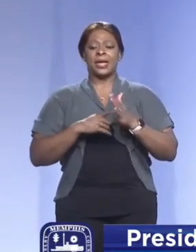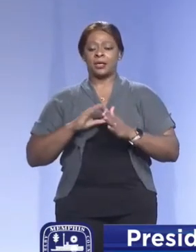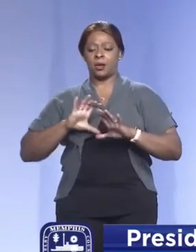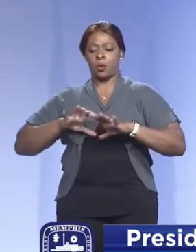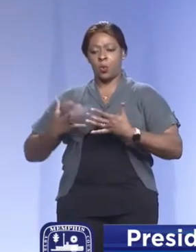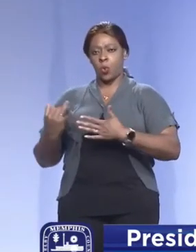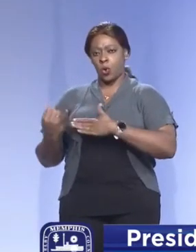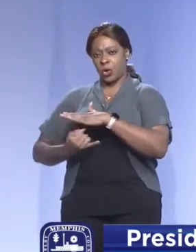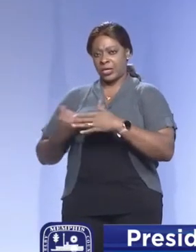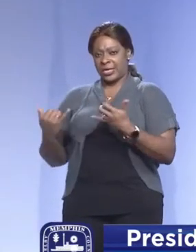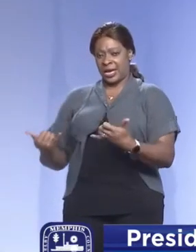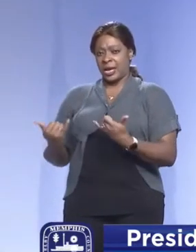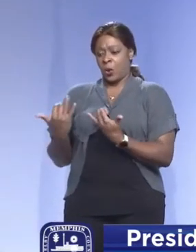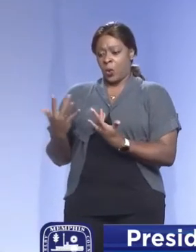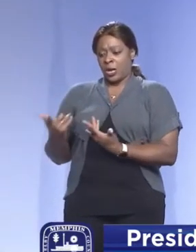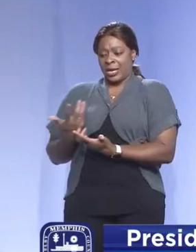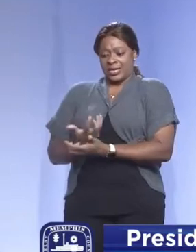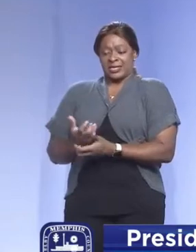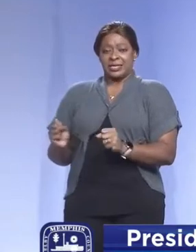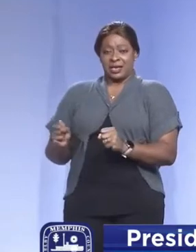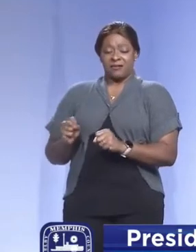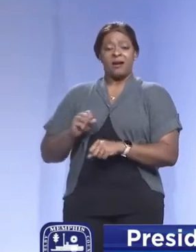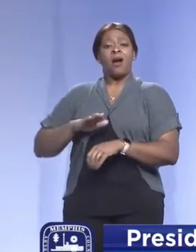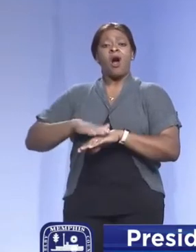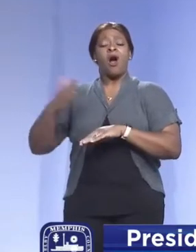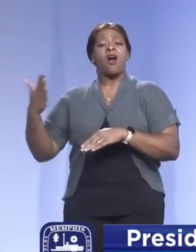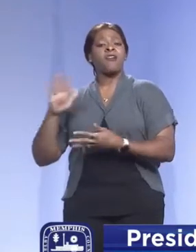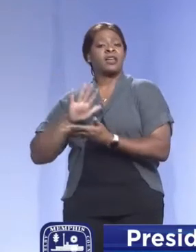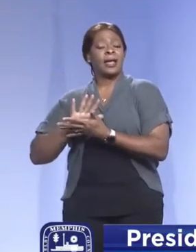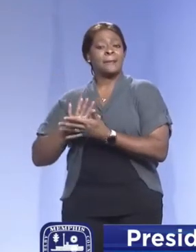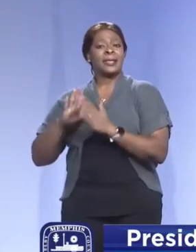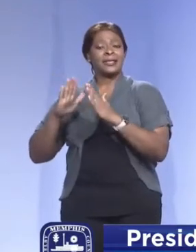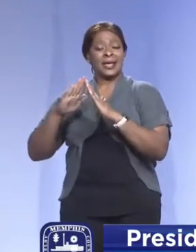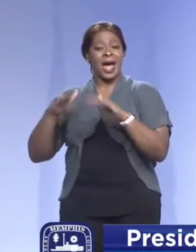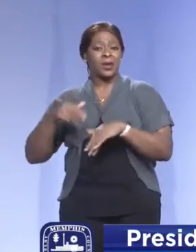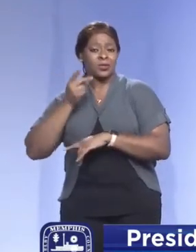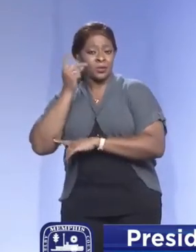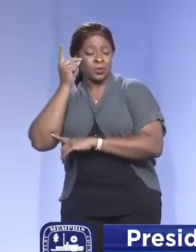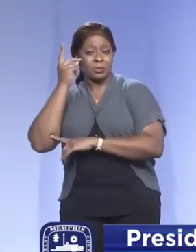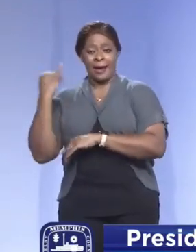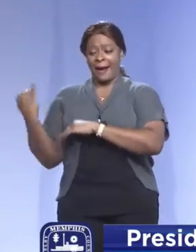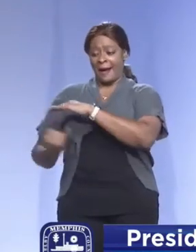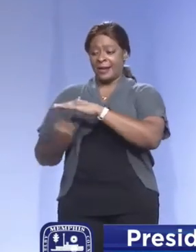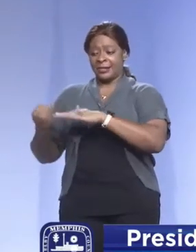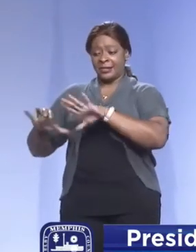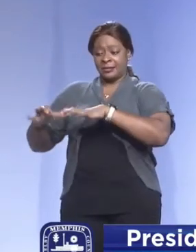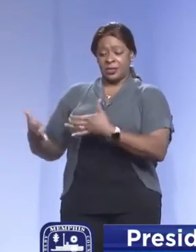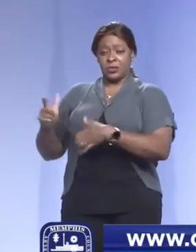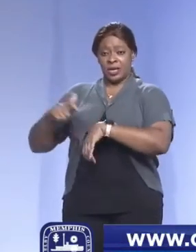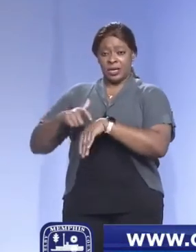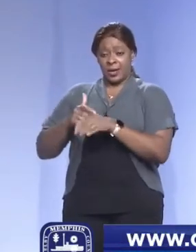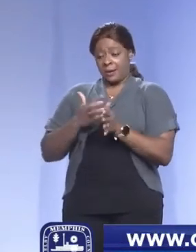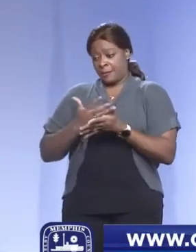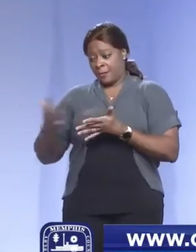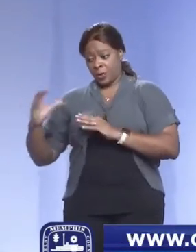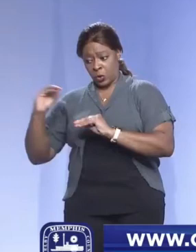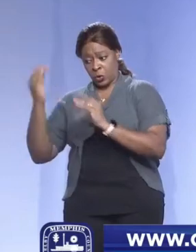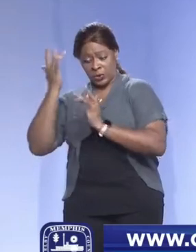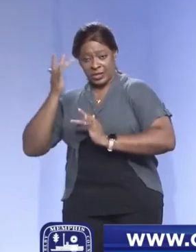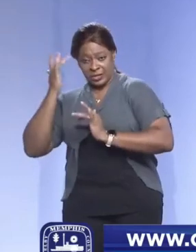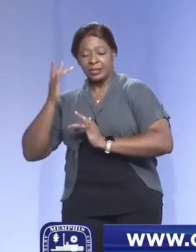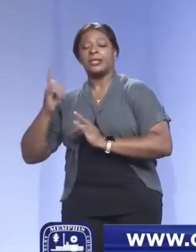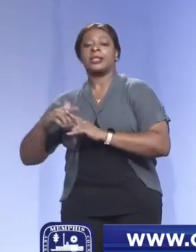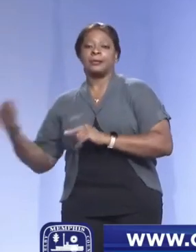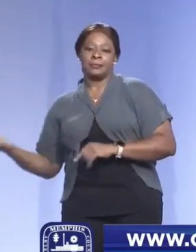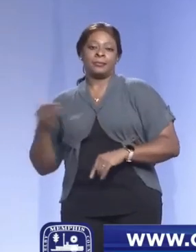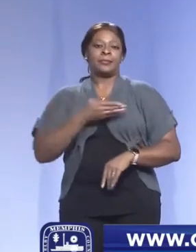quarantine. They're waiting safely in off-campus housing where they can be isolated for the required period of time. We look forward to